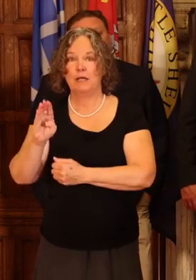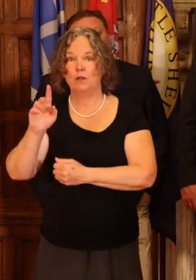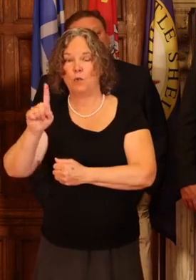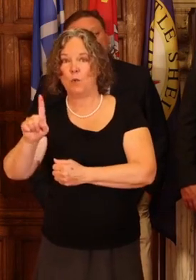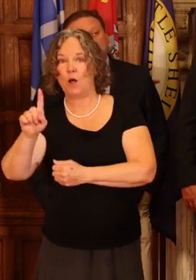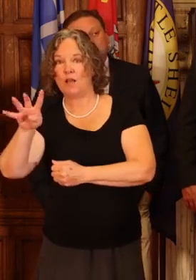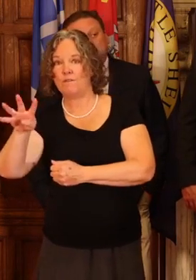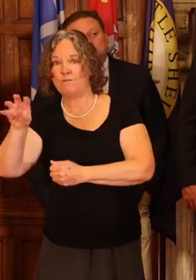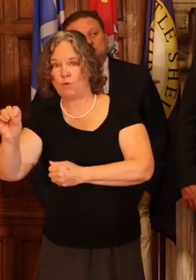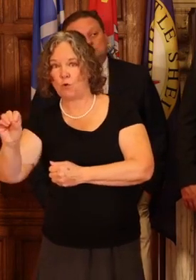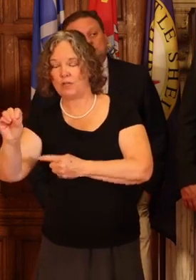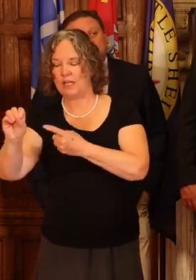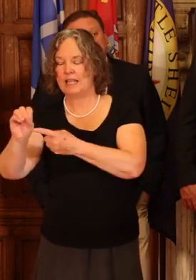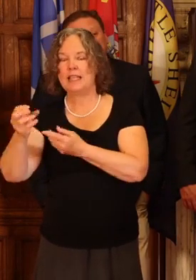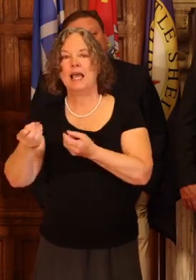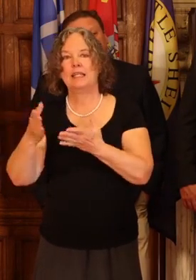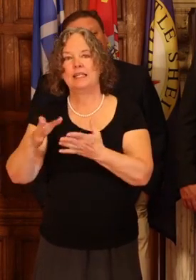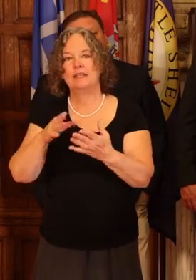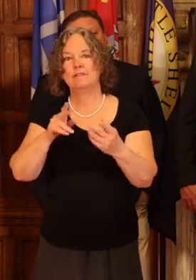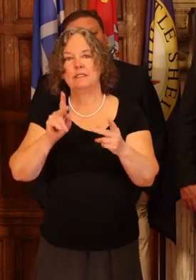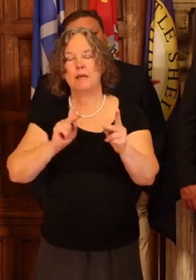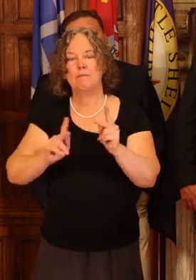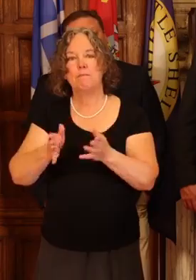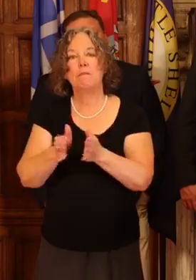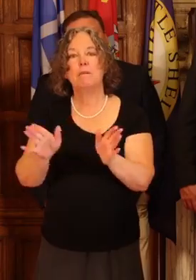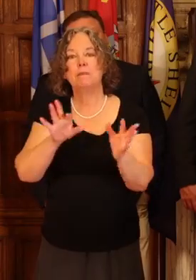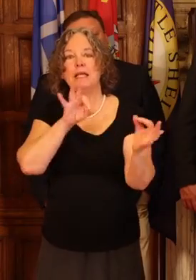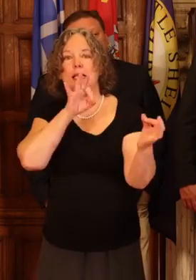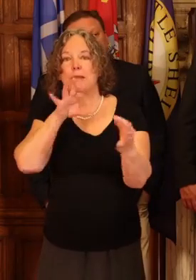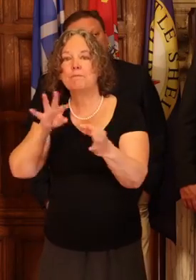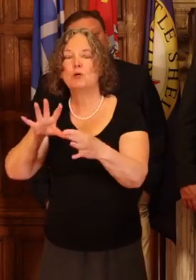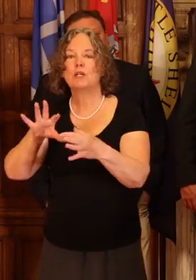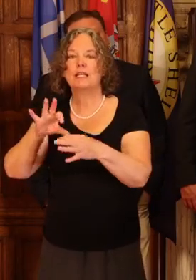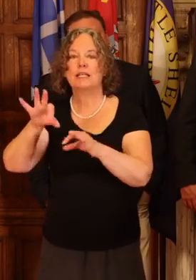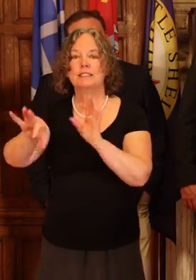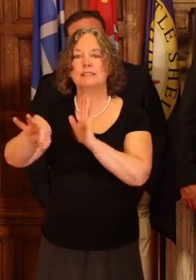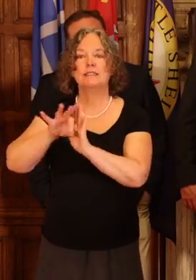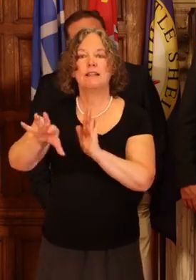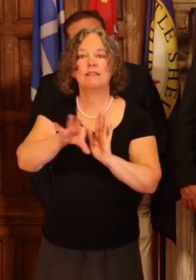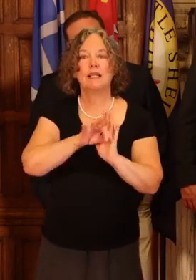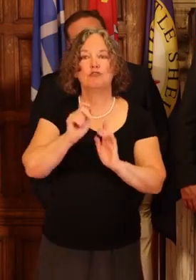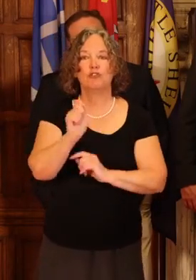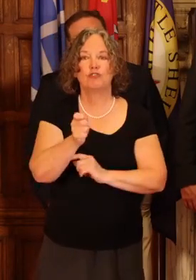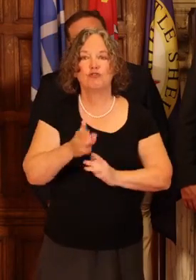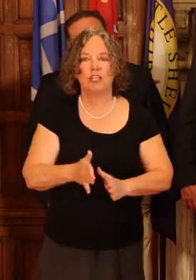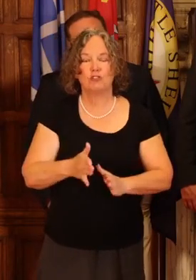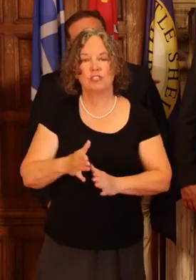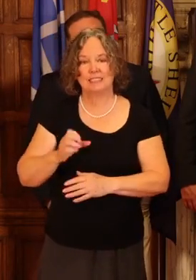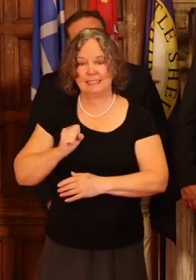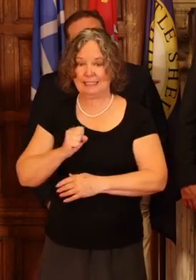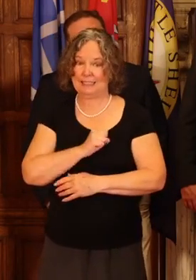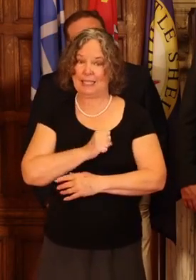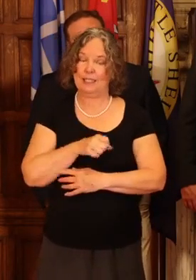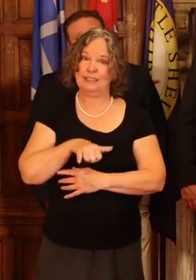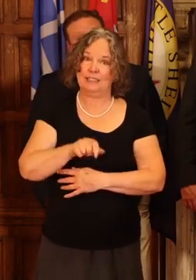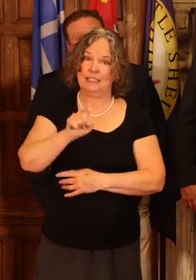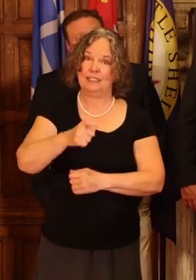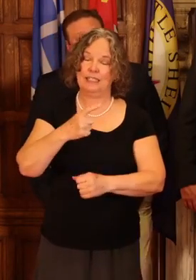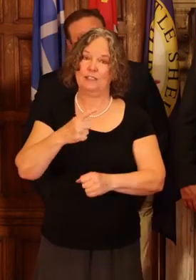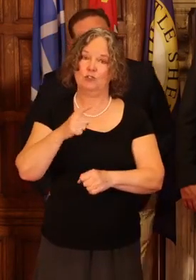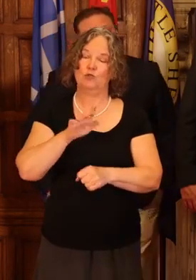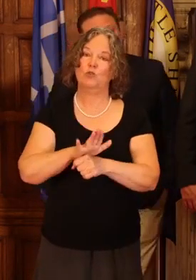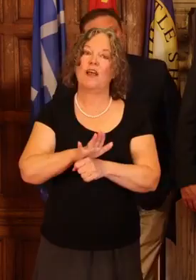It gives for public input in the selection of judges. The Senate still has to confirm them. They then have to stand